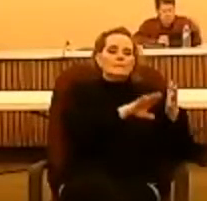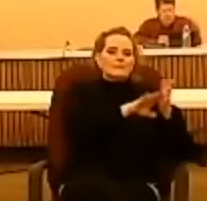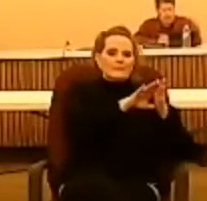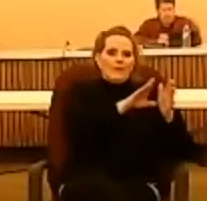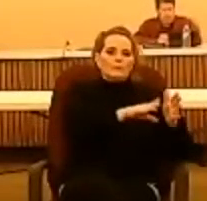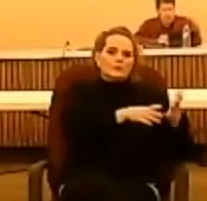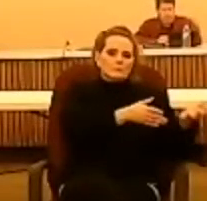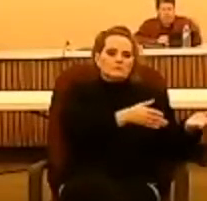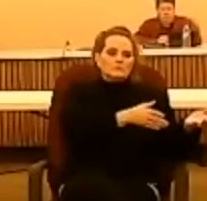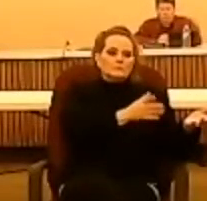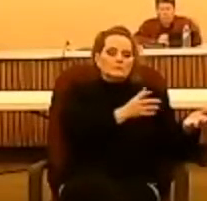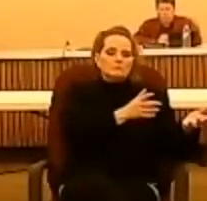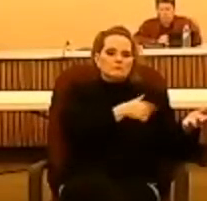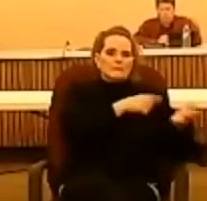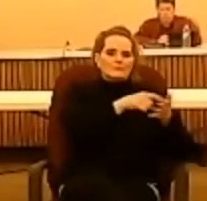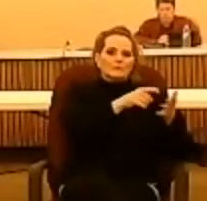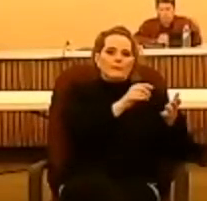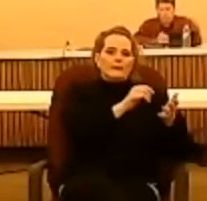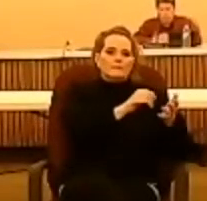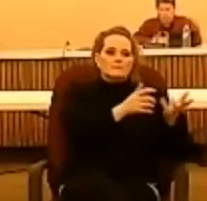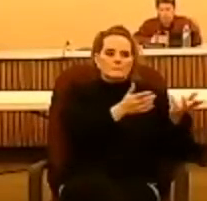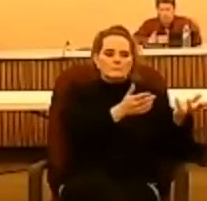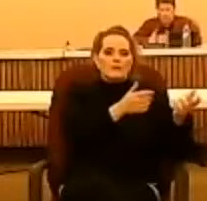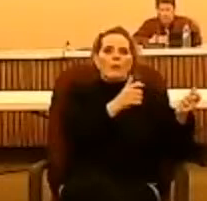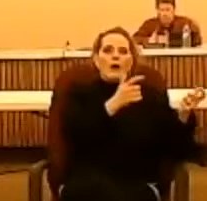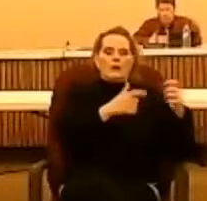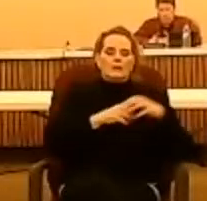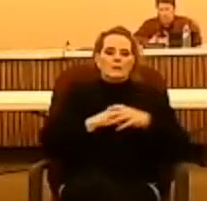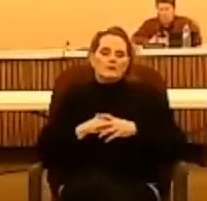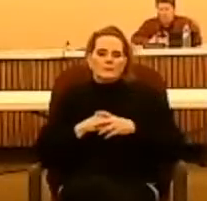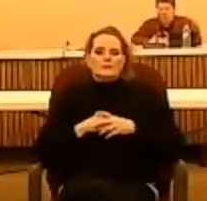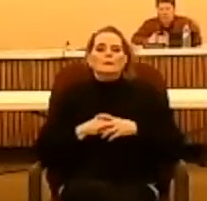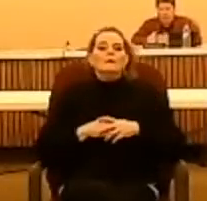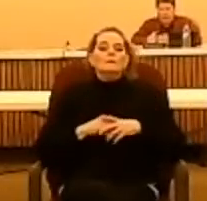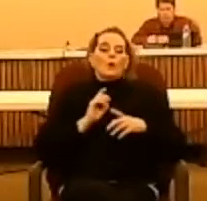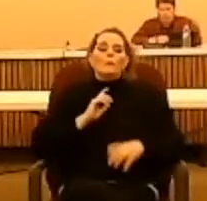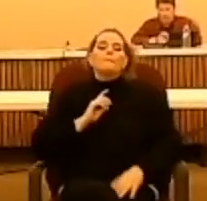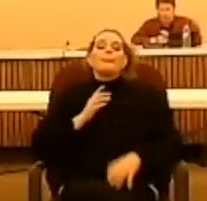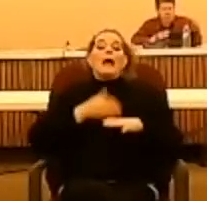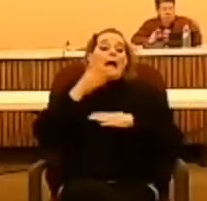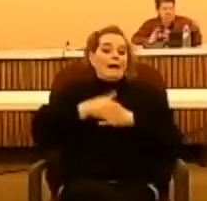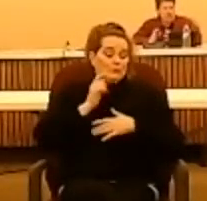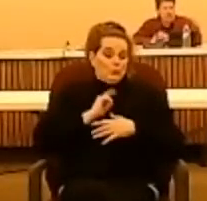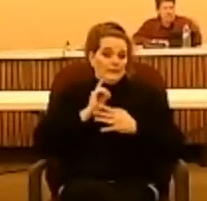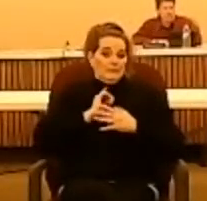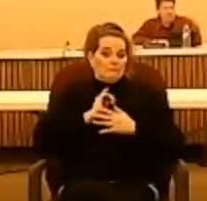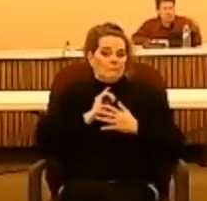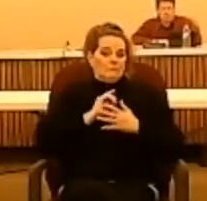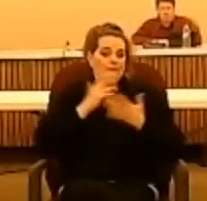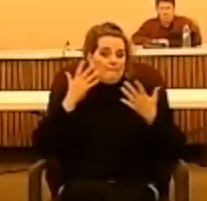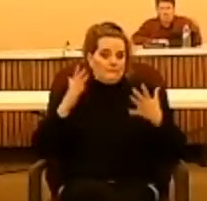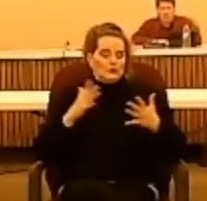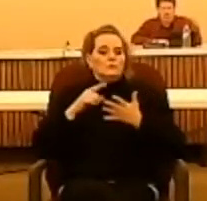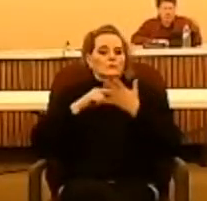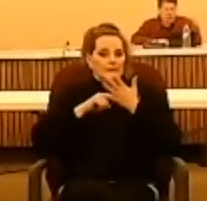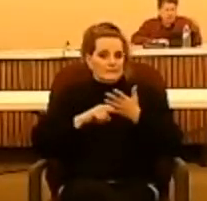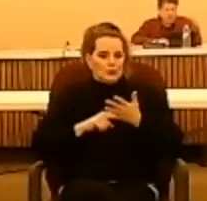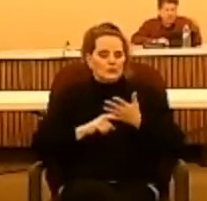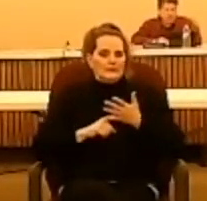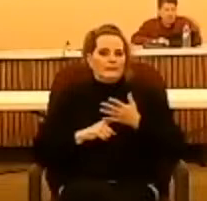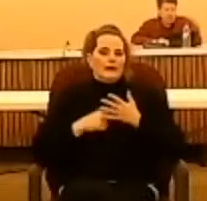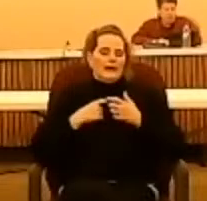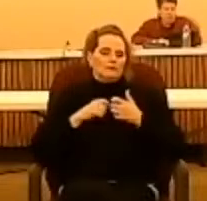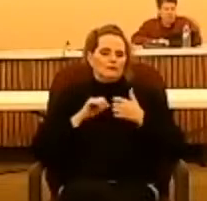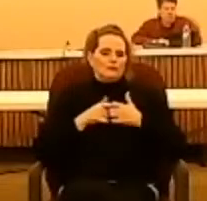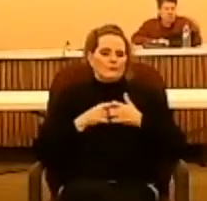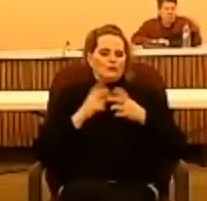we got, after we completed that discussion as to how we were going to work the formula, I sent